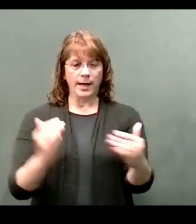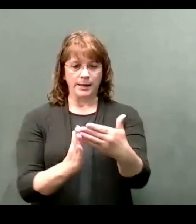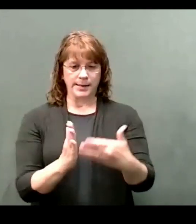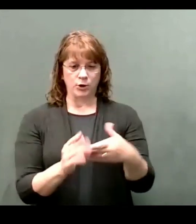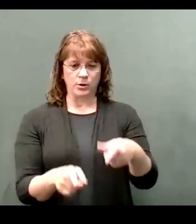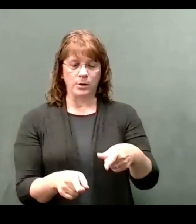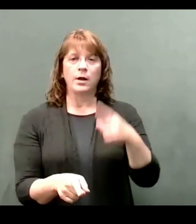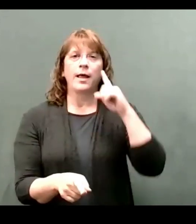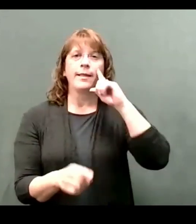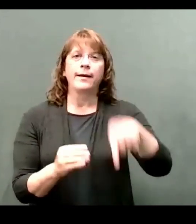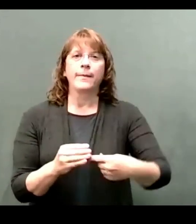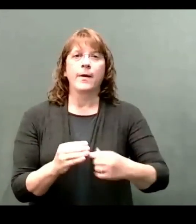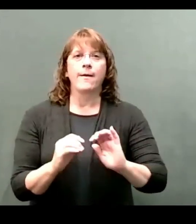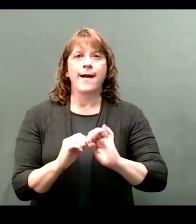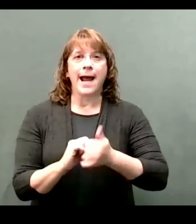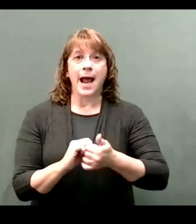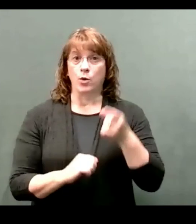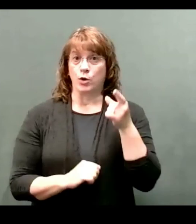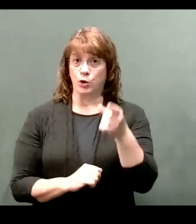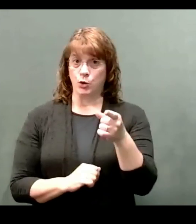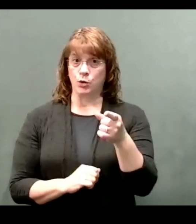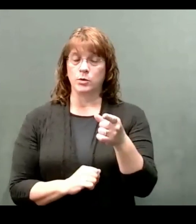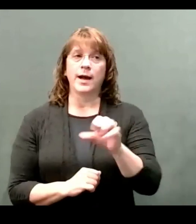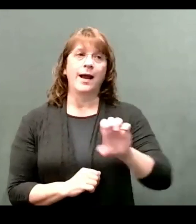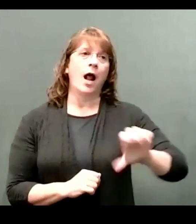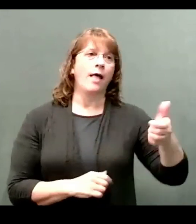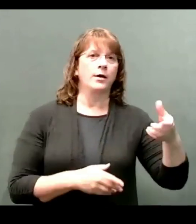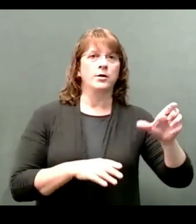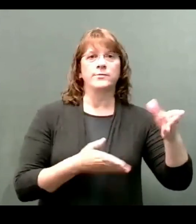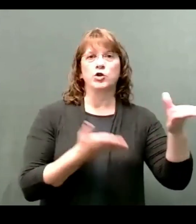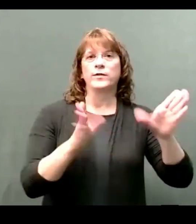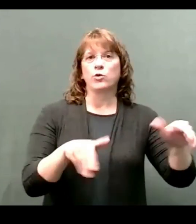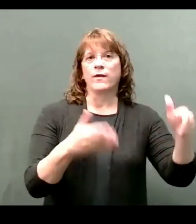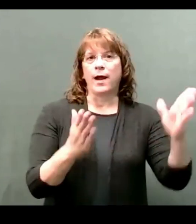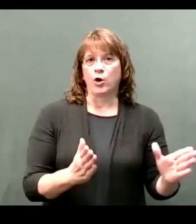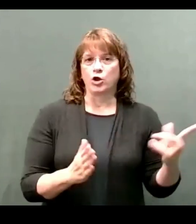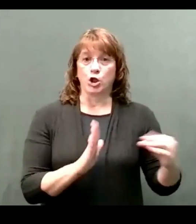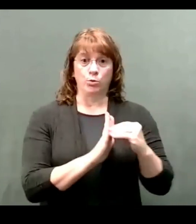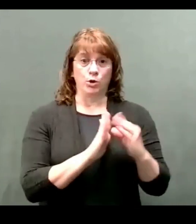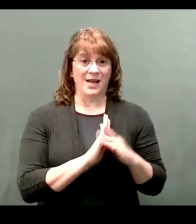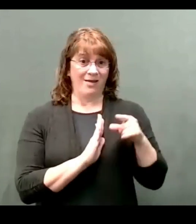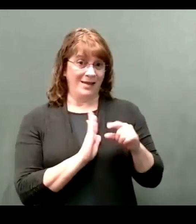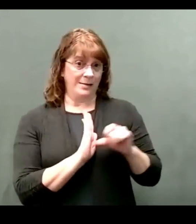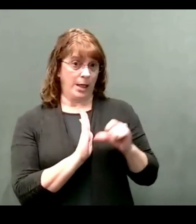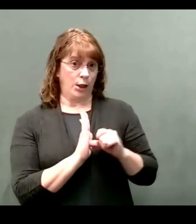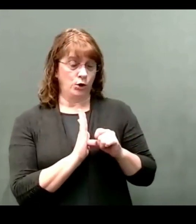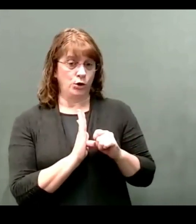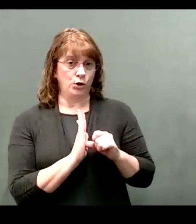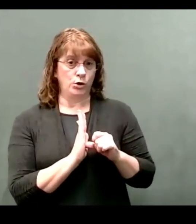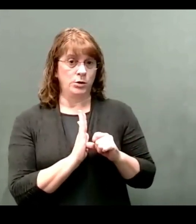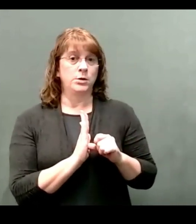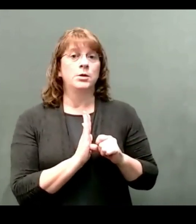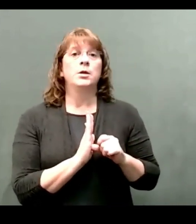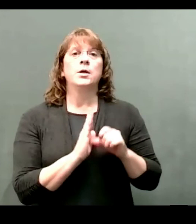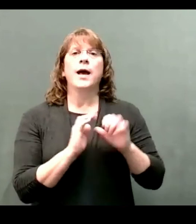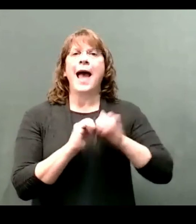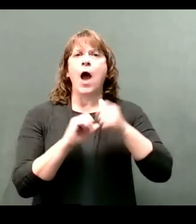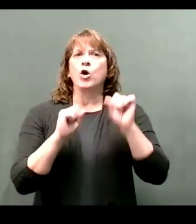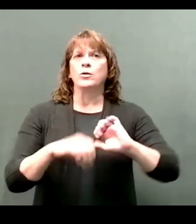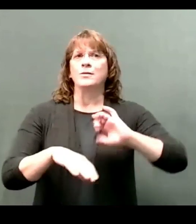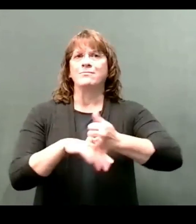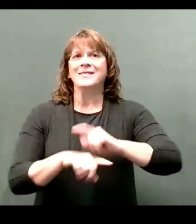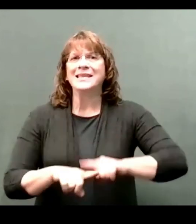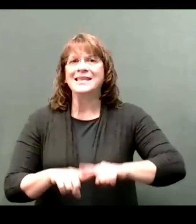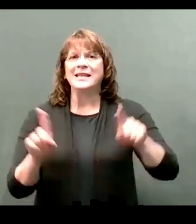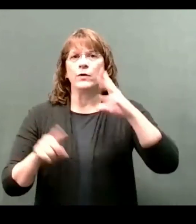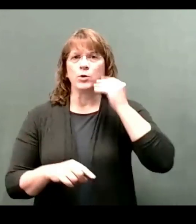of thinking about how you and the other service providers that you identified on this page could have set up a different